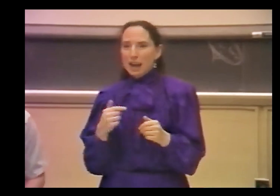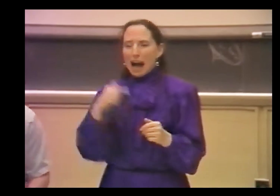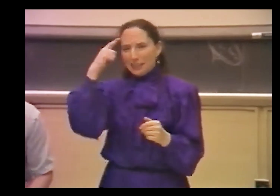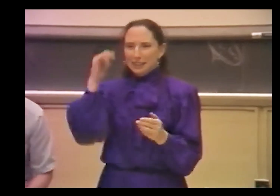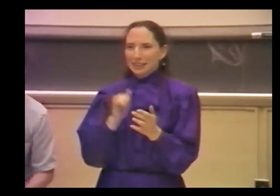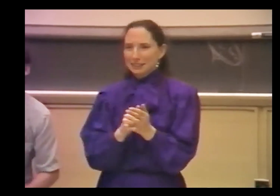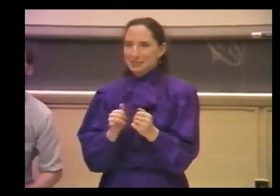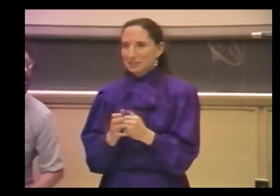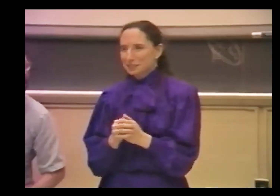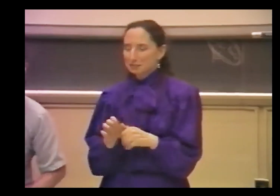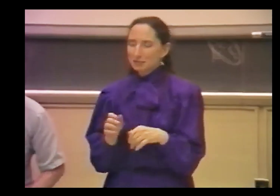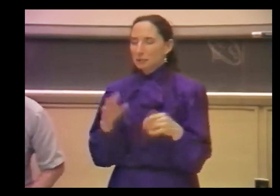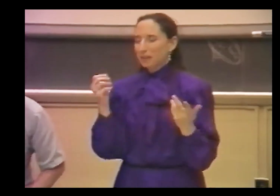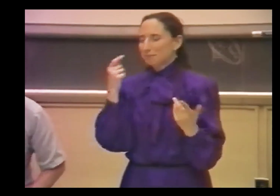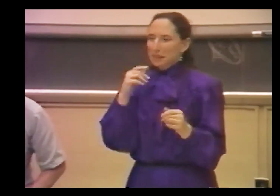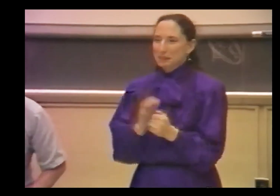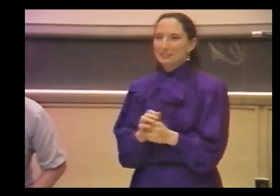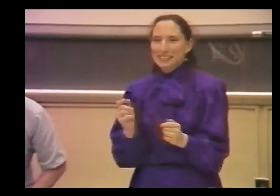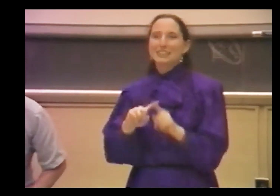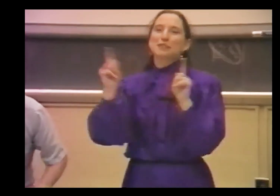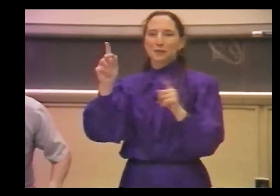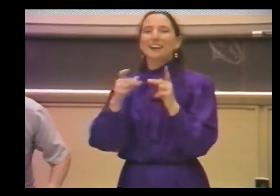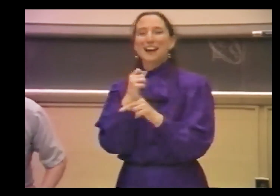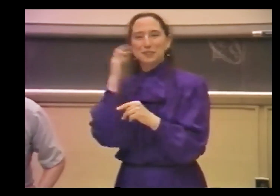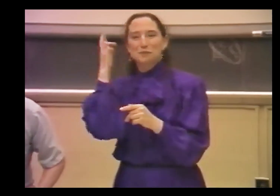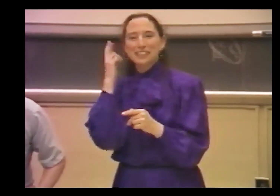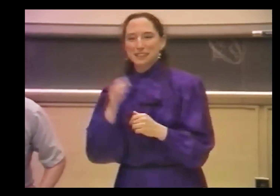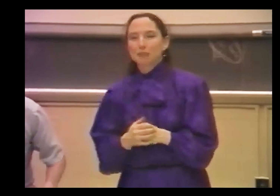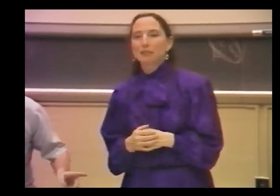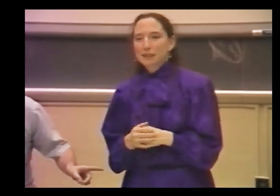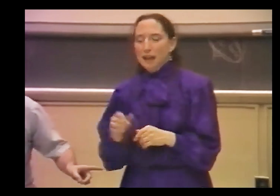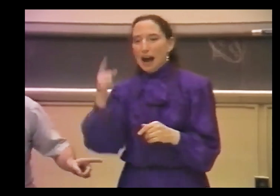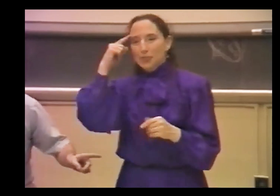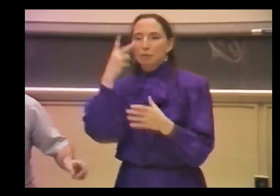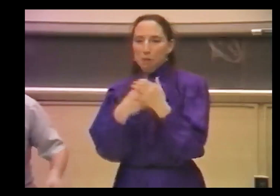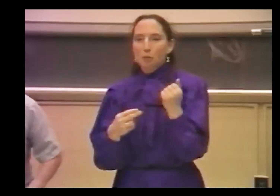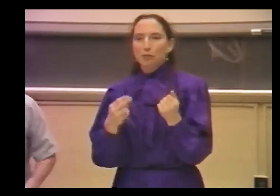I think that's, well, I mean, it's a different kind of reason. I think both are